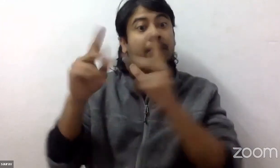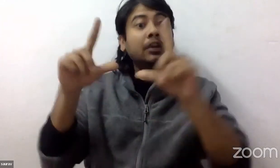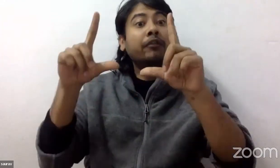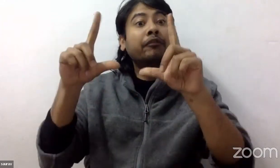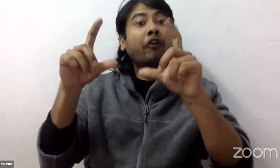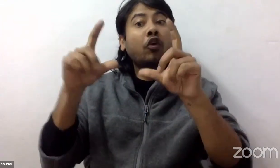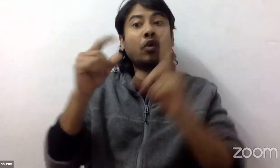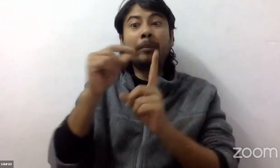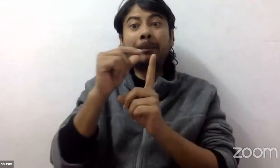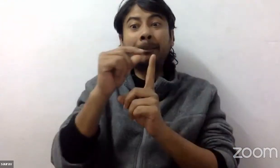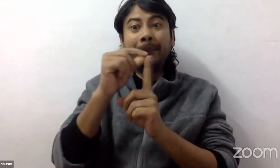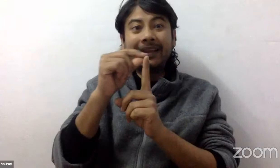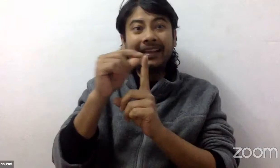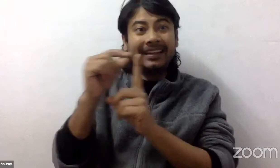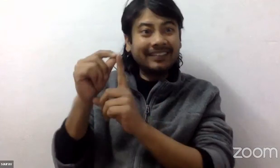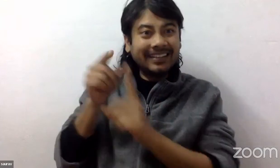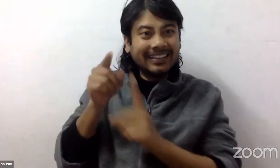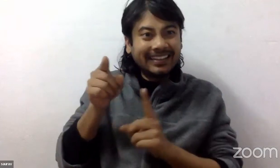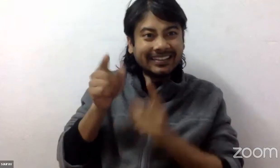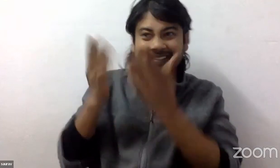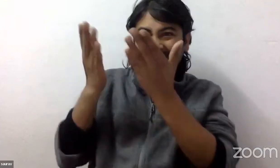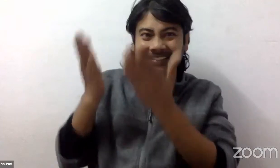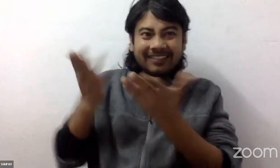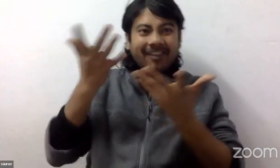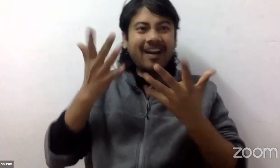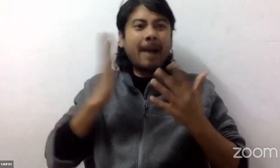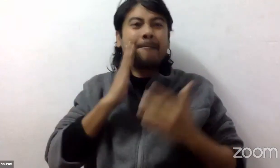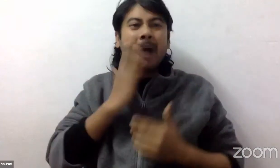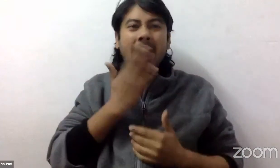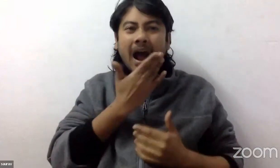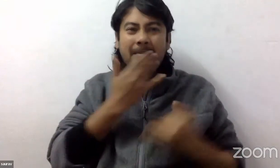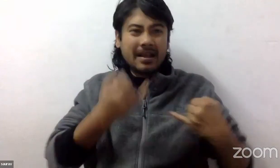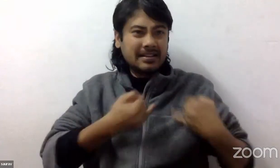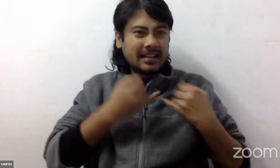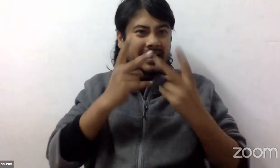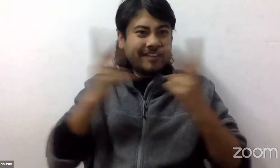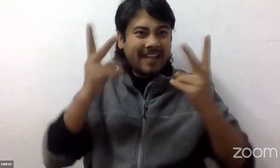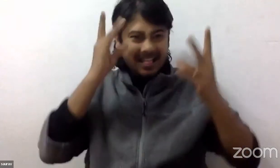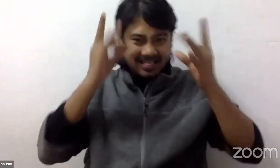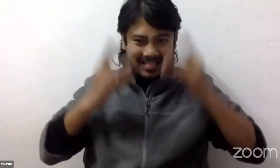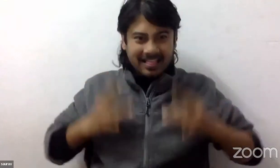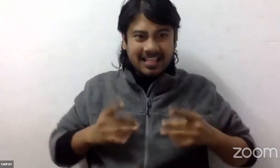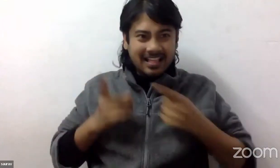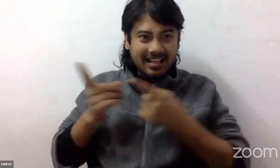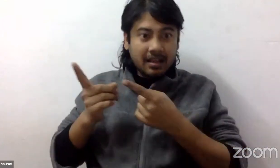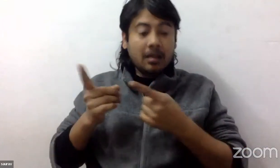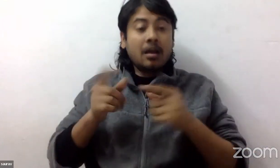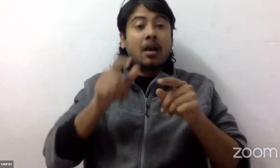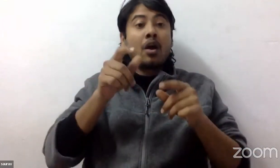aware that it is so horrible to commit a sin. Now, as soon as Lord Vishnu created